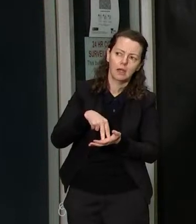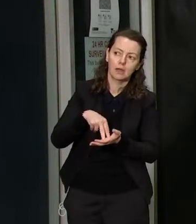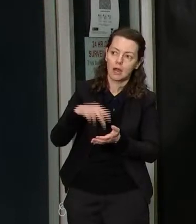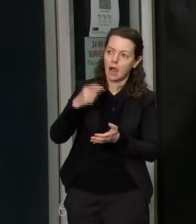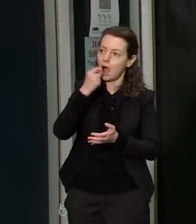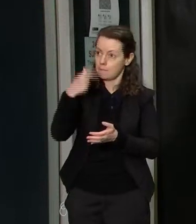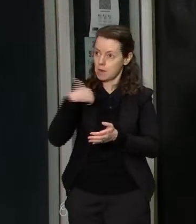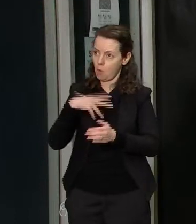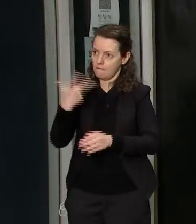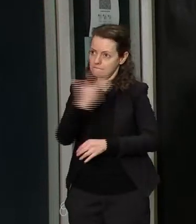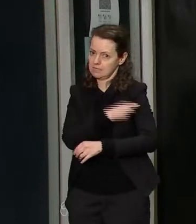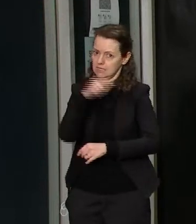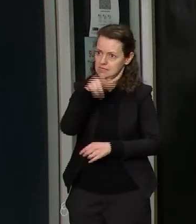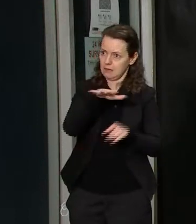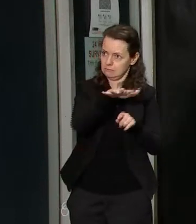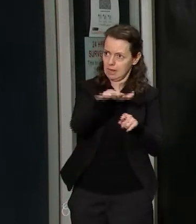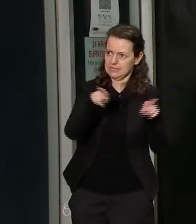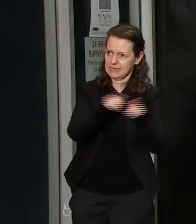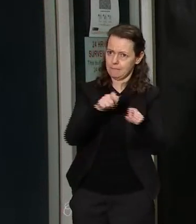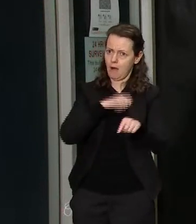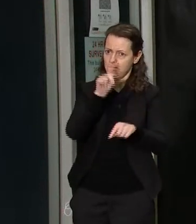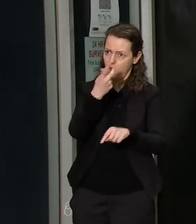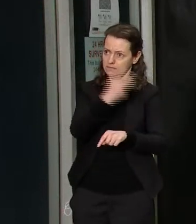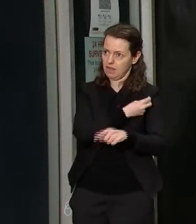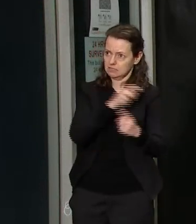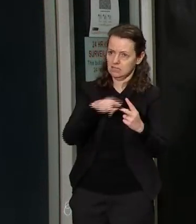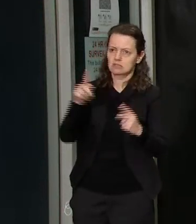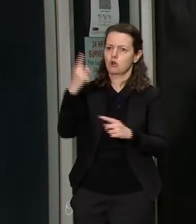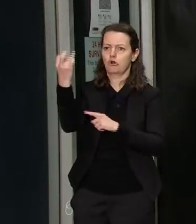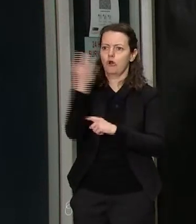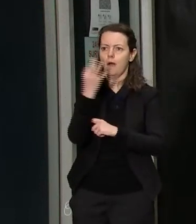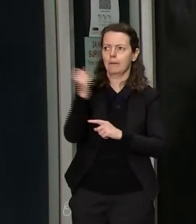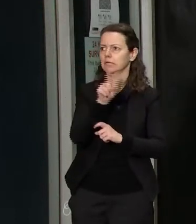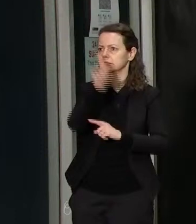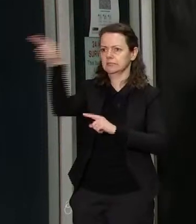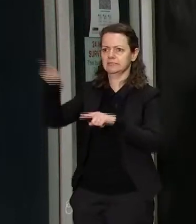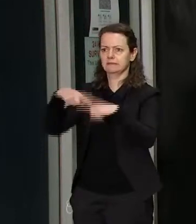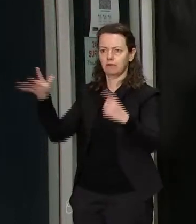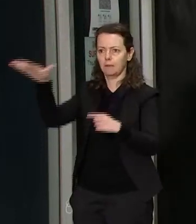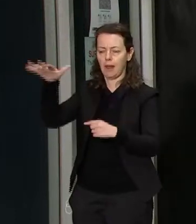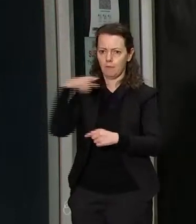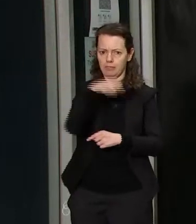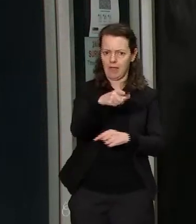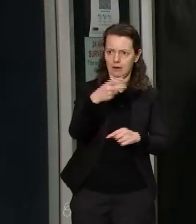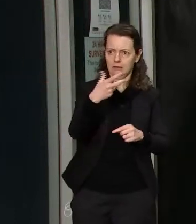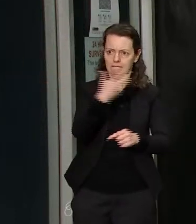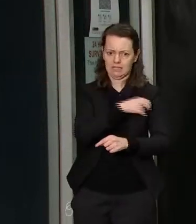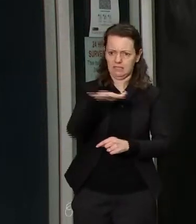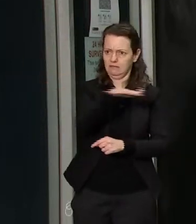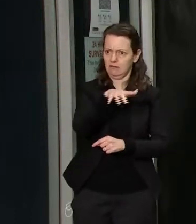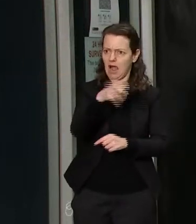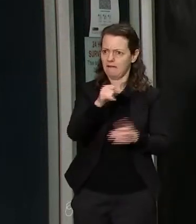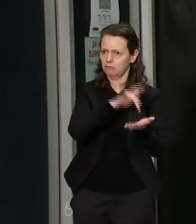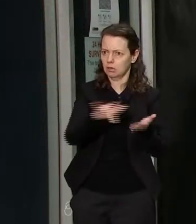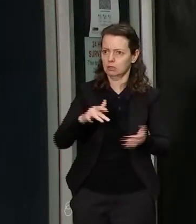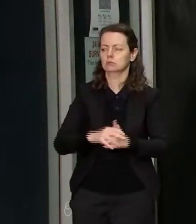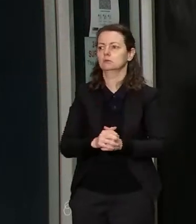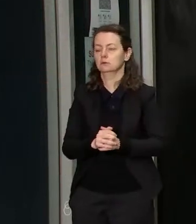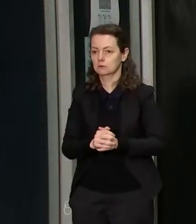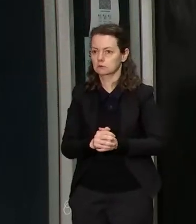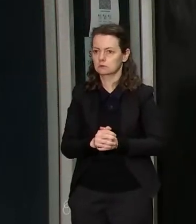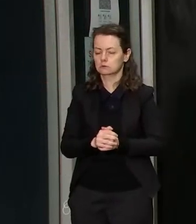as possible. This is a race. This is a race. That's why we're trying to get as many out as quickly as we